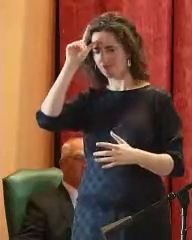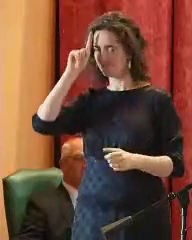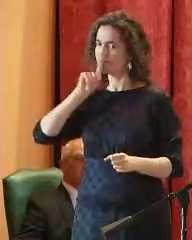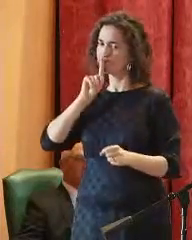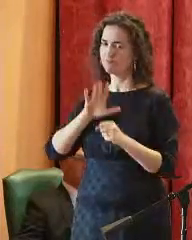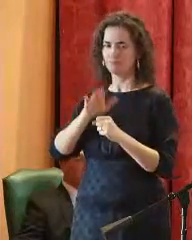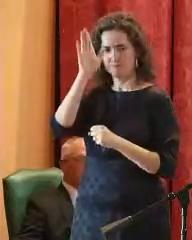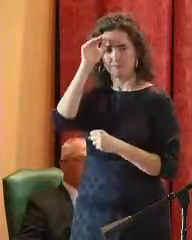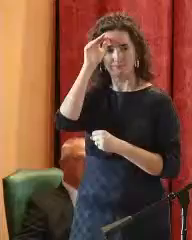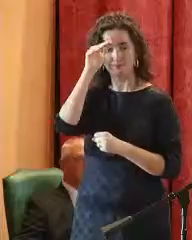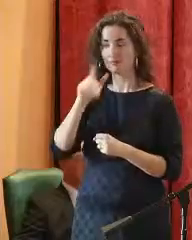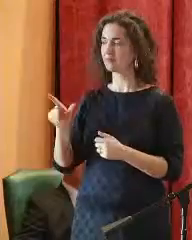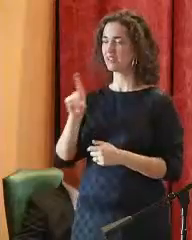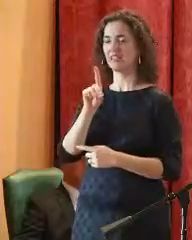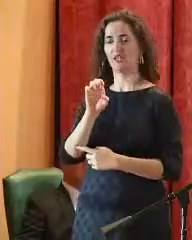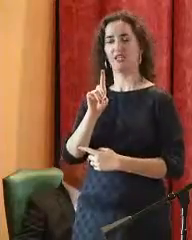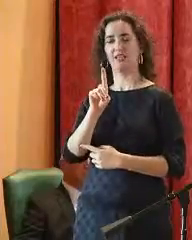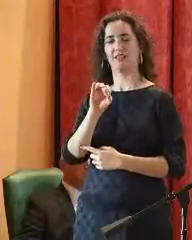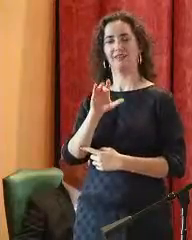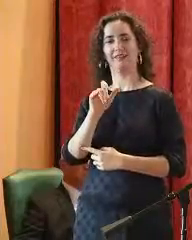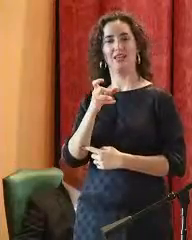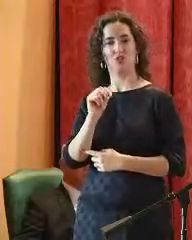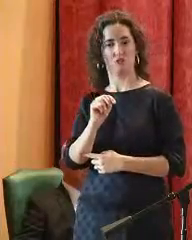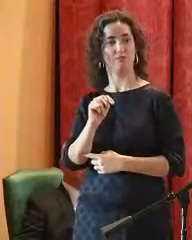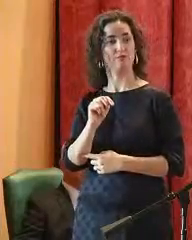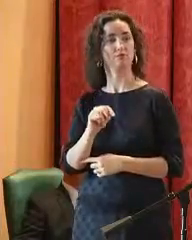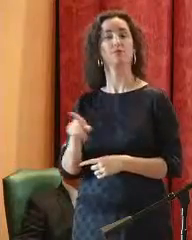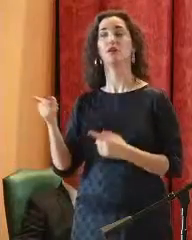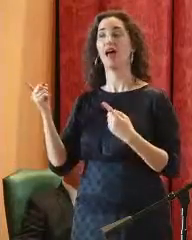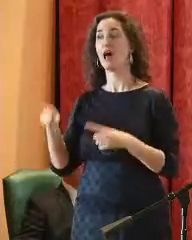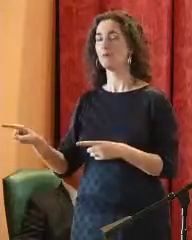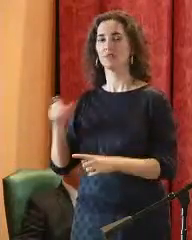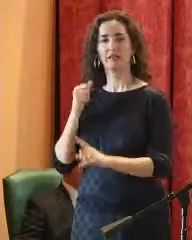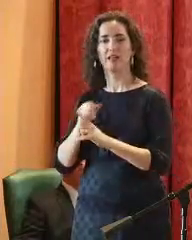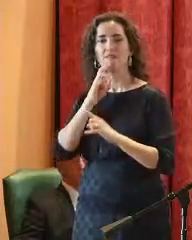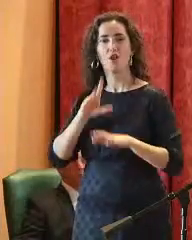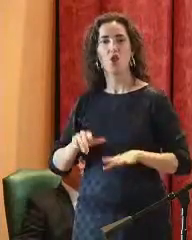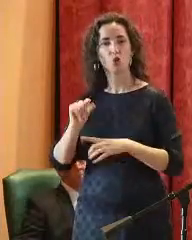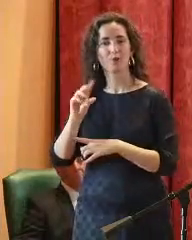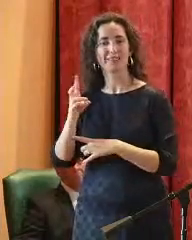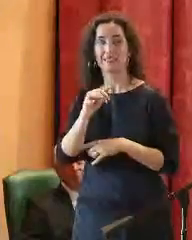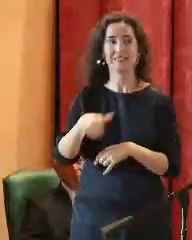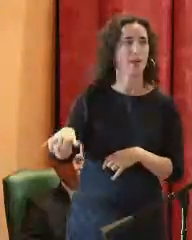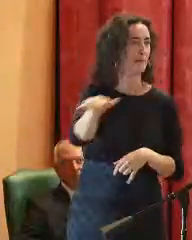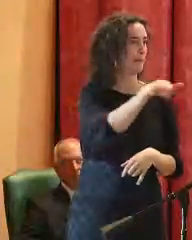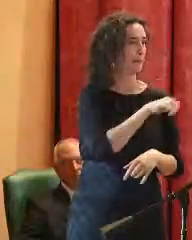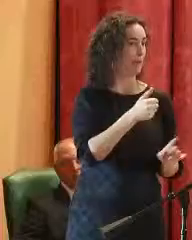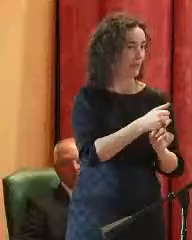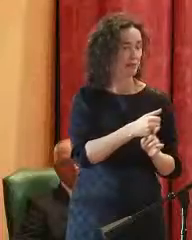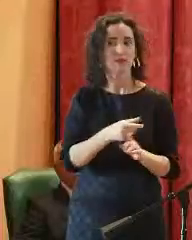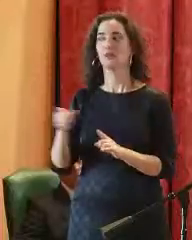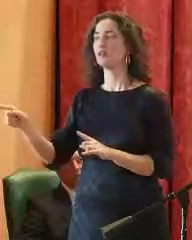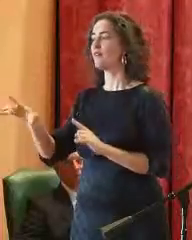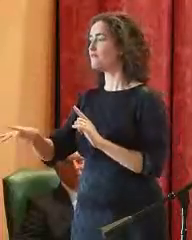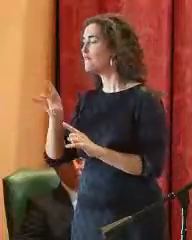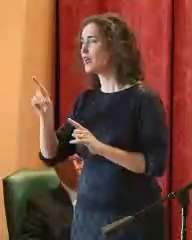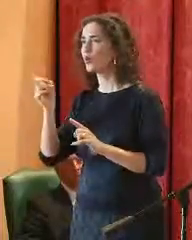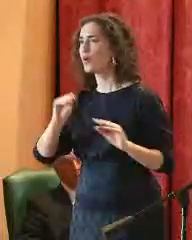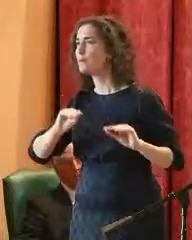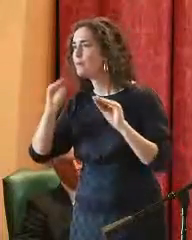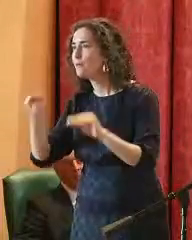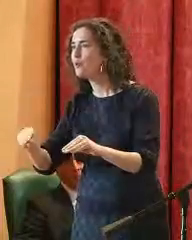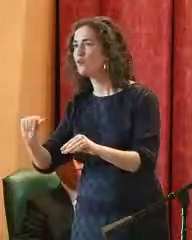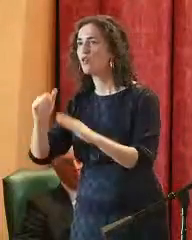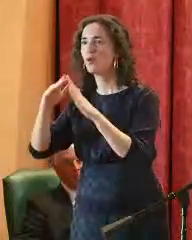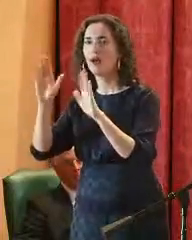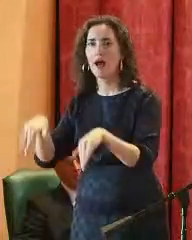Their dedication is unmatched. They navigated the 2016 flood just like many of us in this room. They had to find alternative housing,